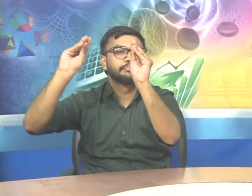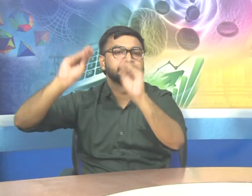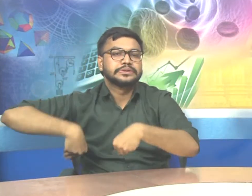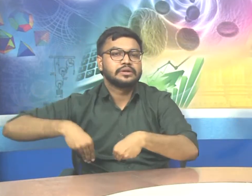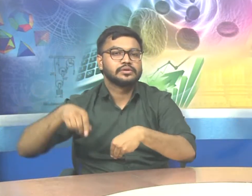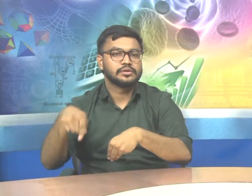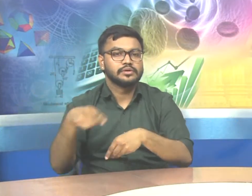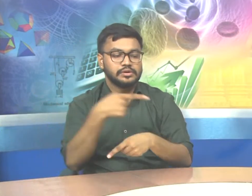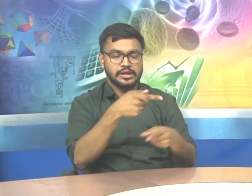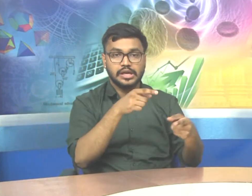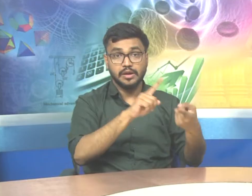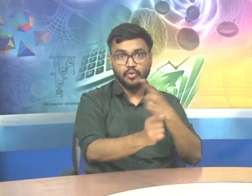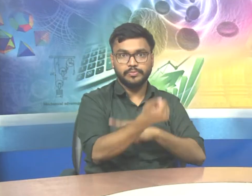sentence.